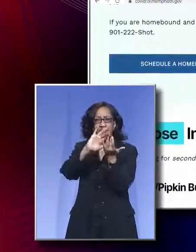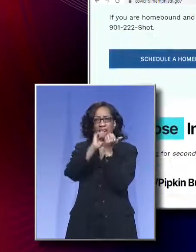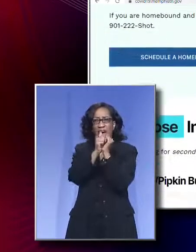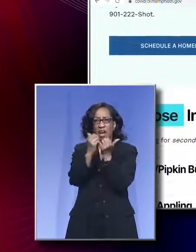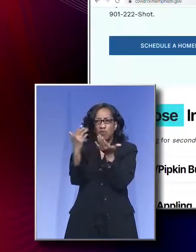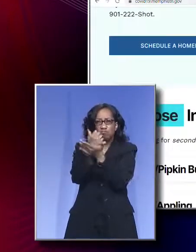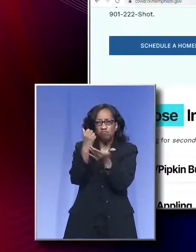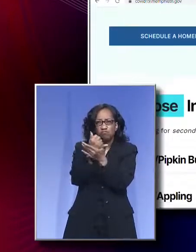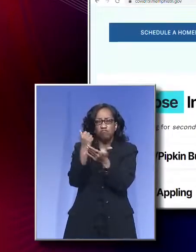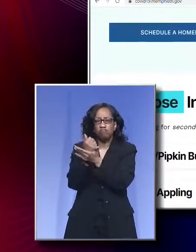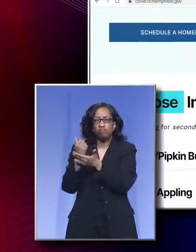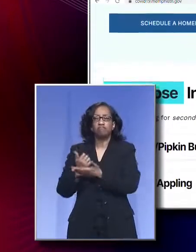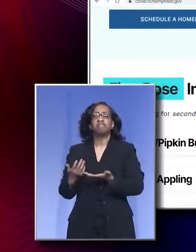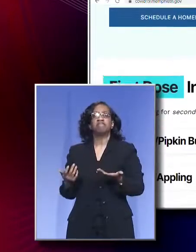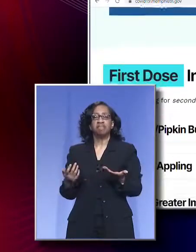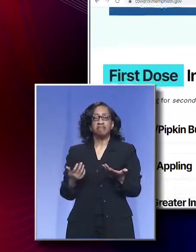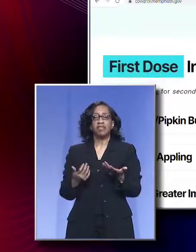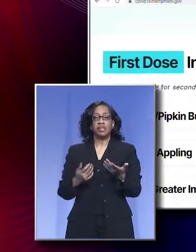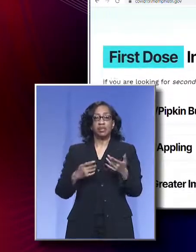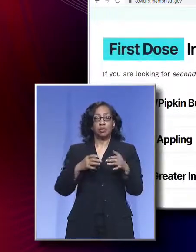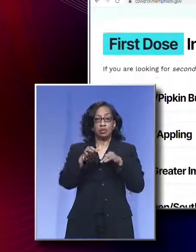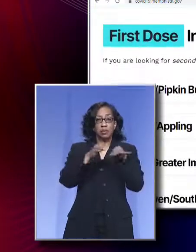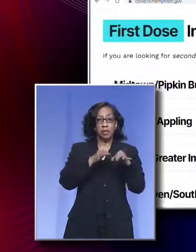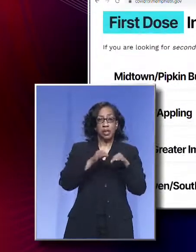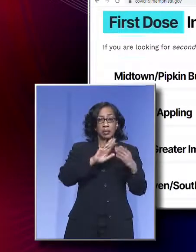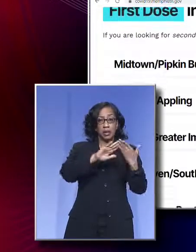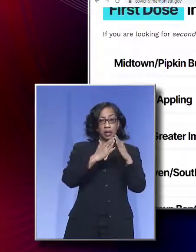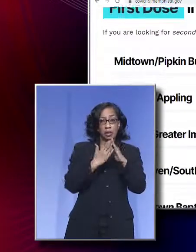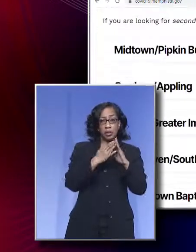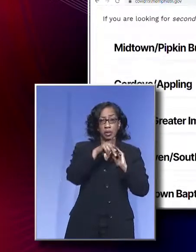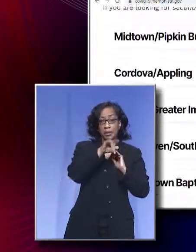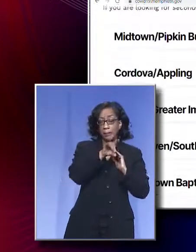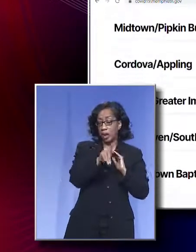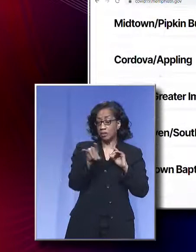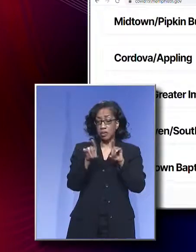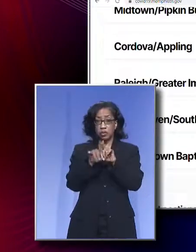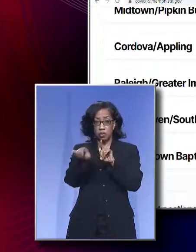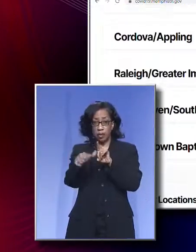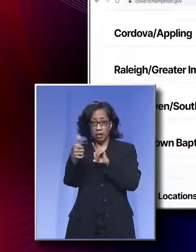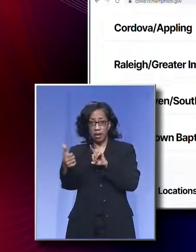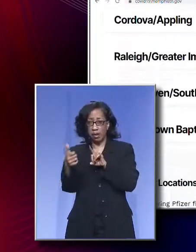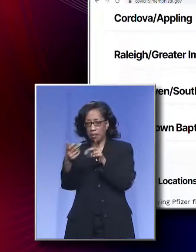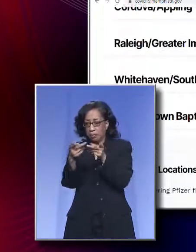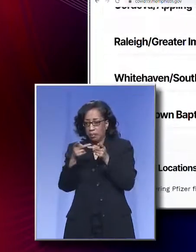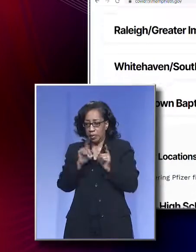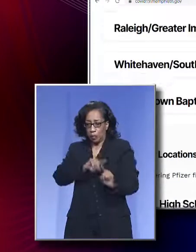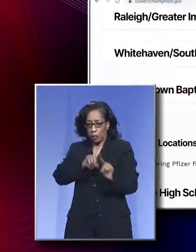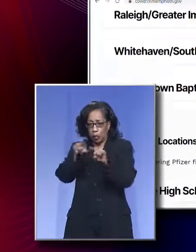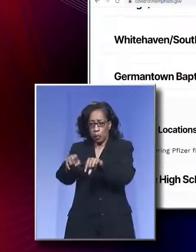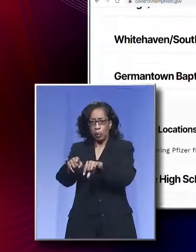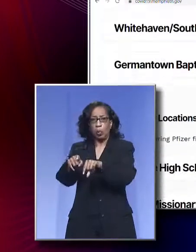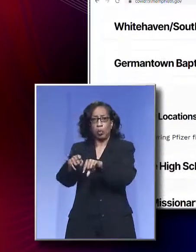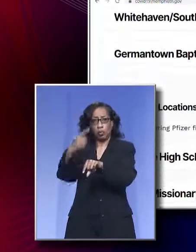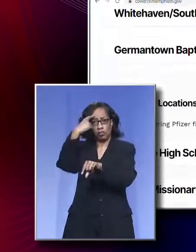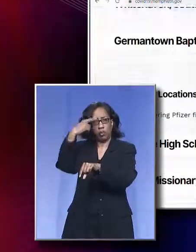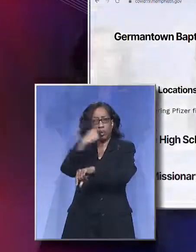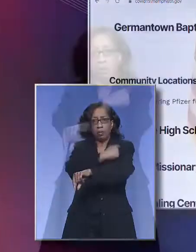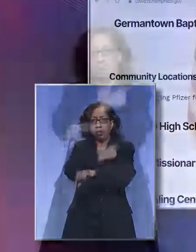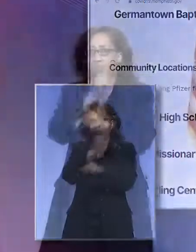pods. So literally, there is a place for you to get information almost anywhere in the